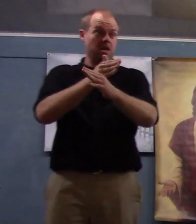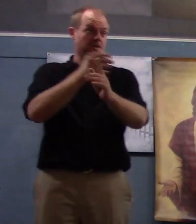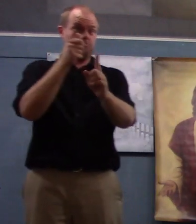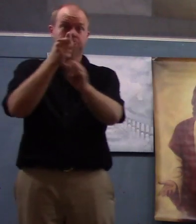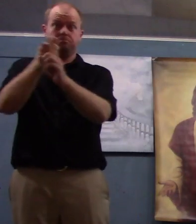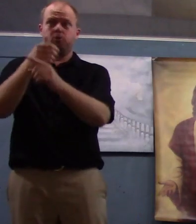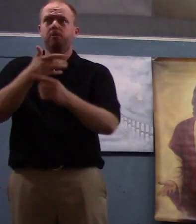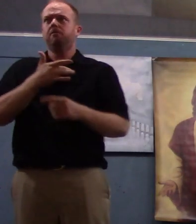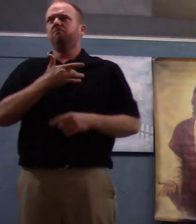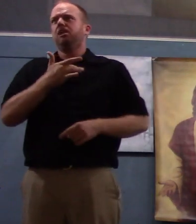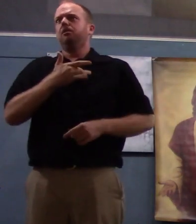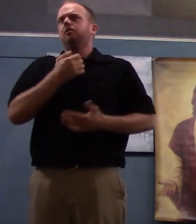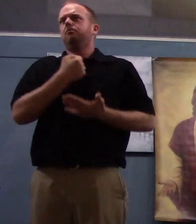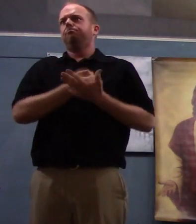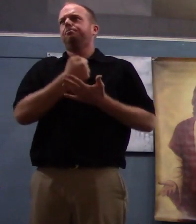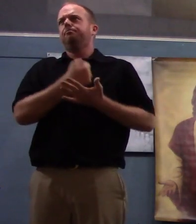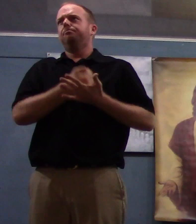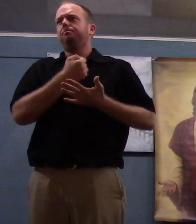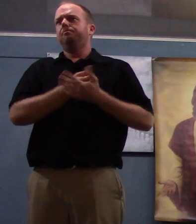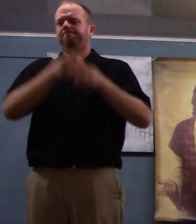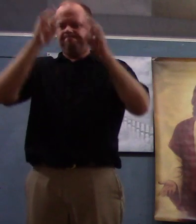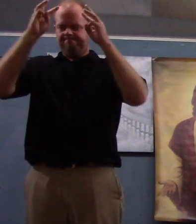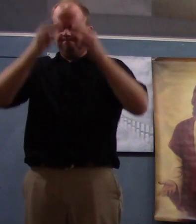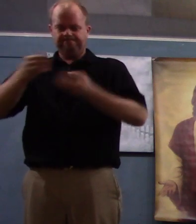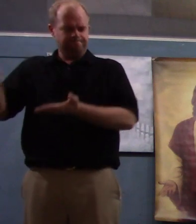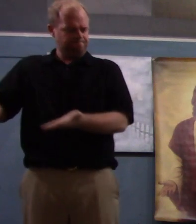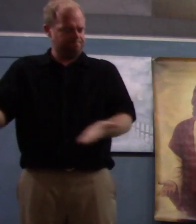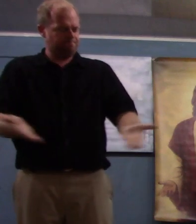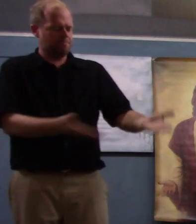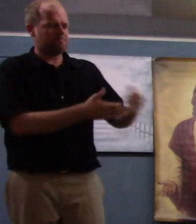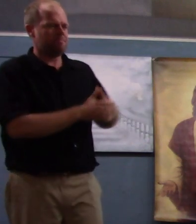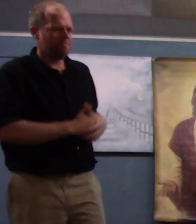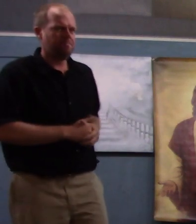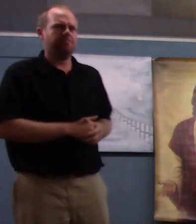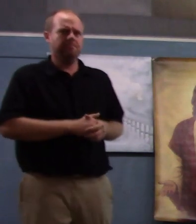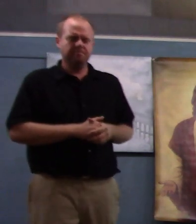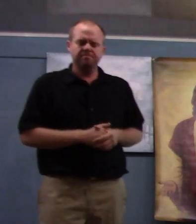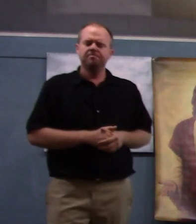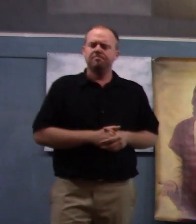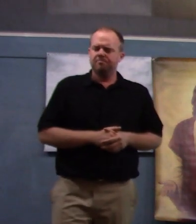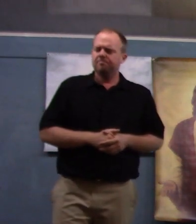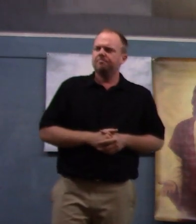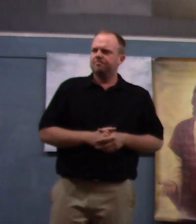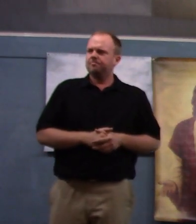I will start singing, and if you feel that pounding, you're welcome to come forward.